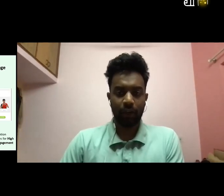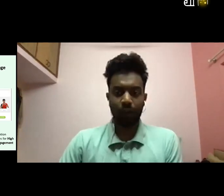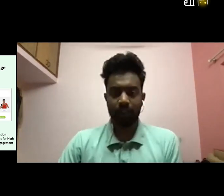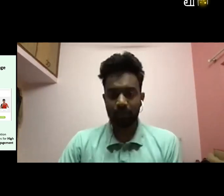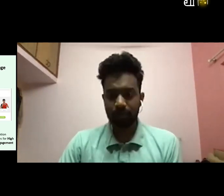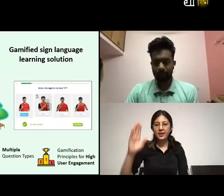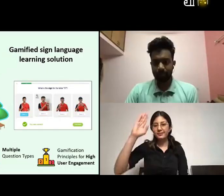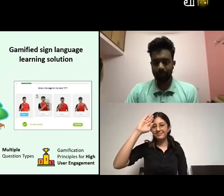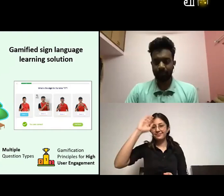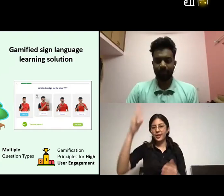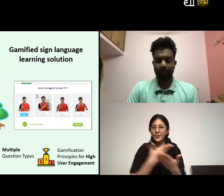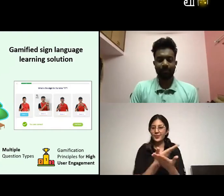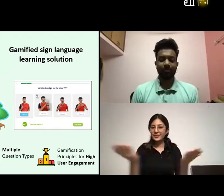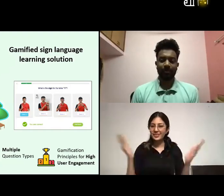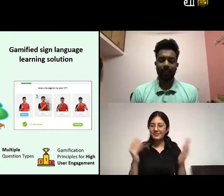Hello, everyone.